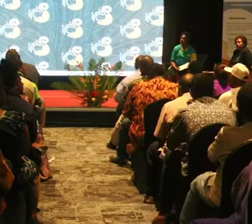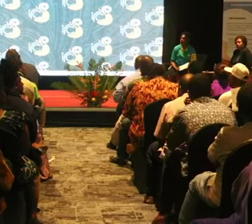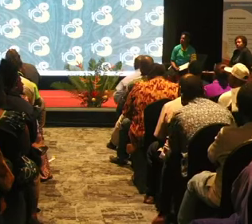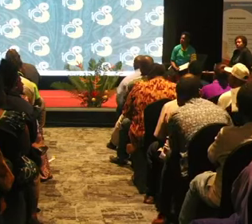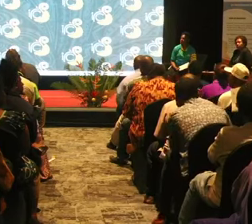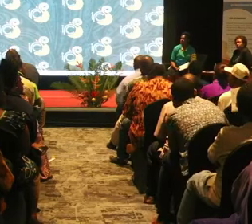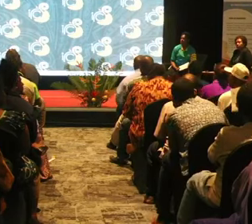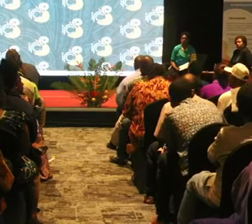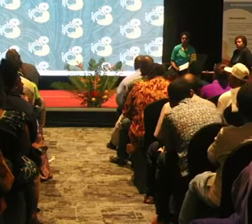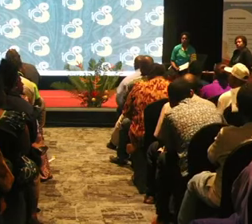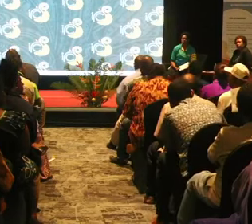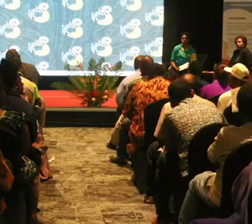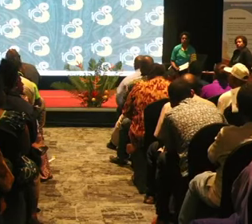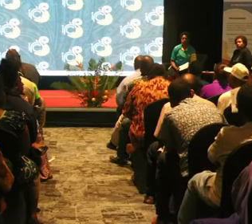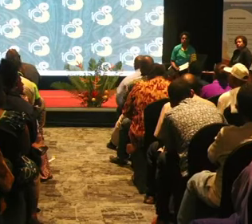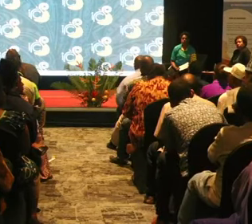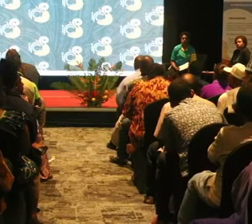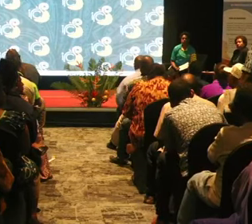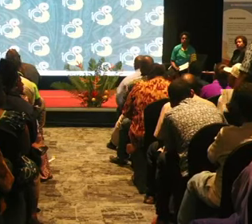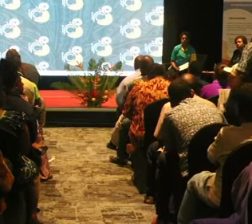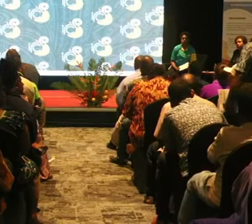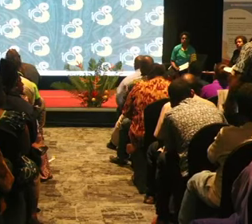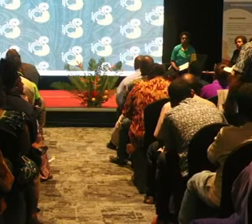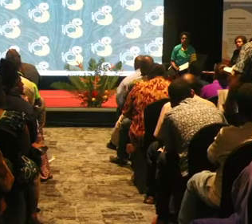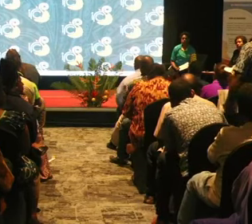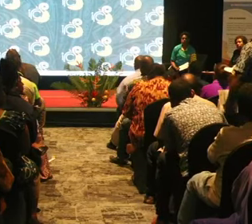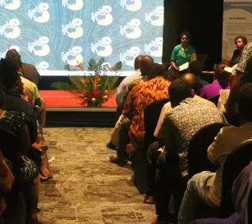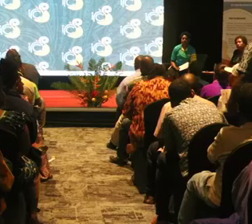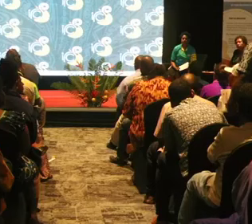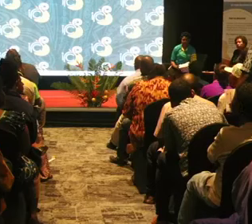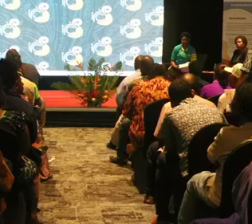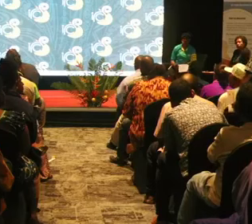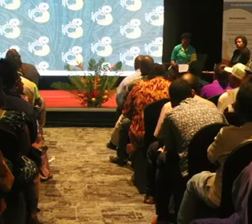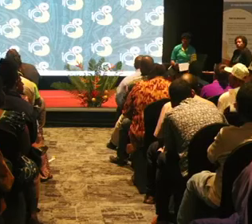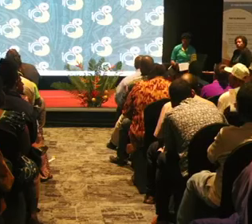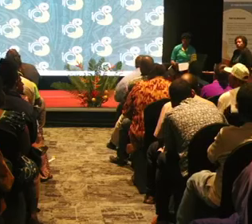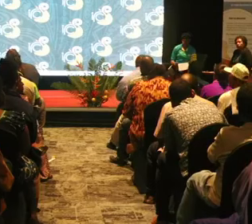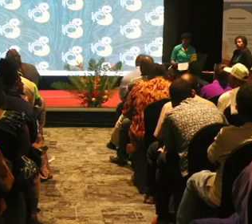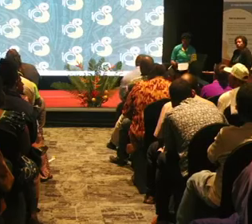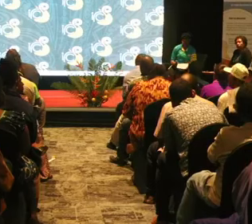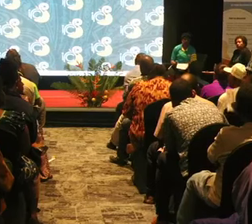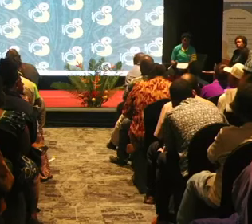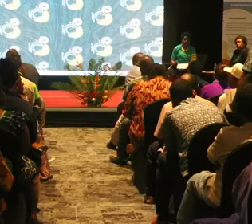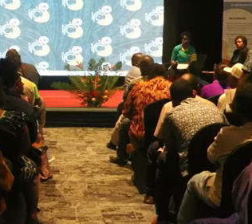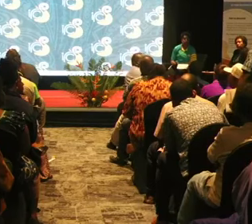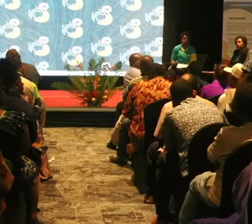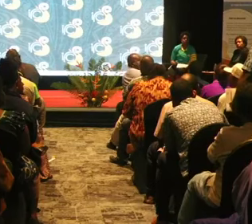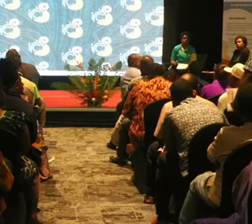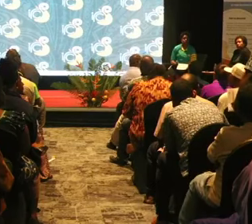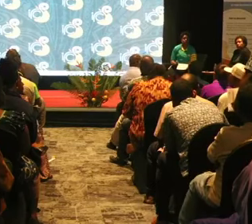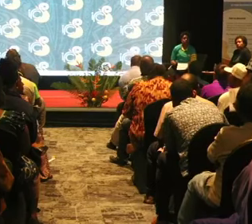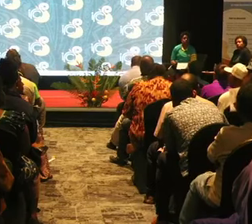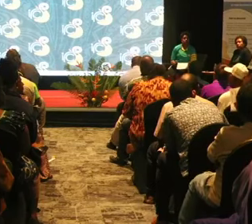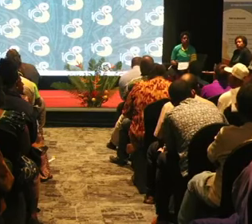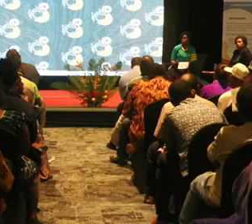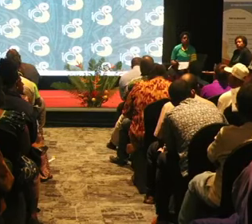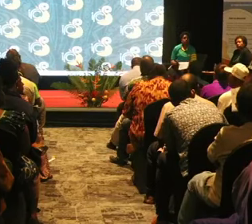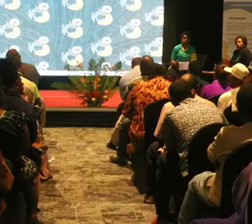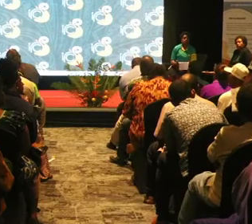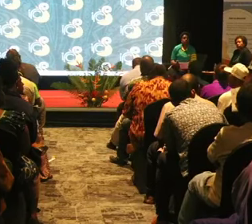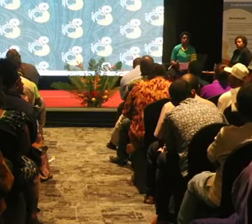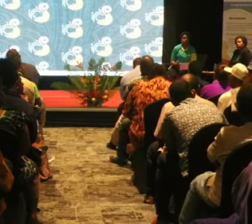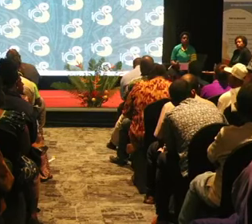Me run him this like cooperative time, you know, got mouse crash. Low school fee problem, no, me go low place blow me. Now,